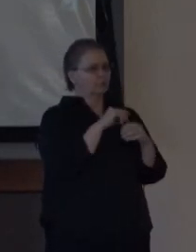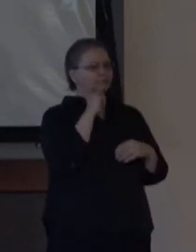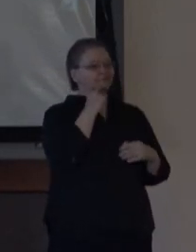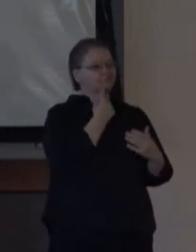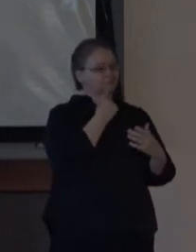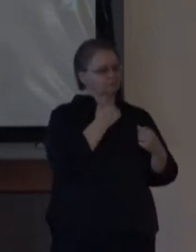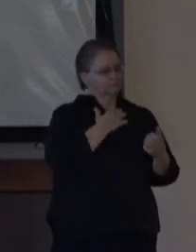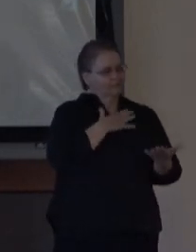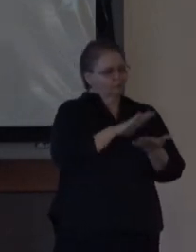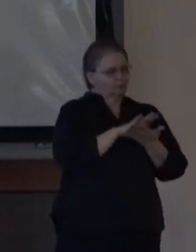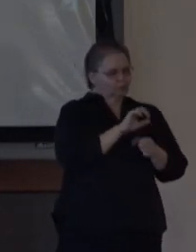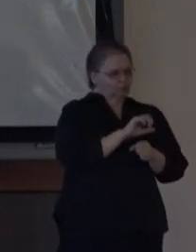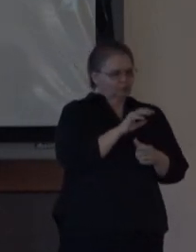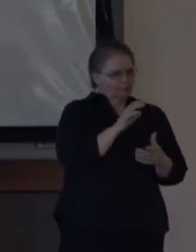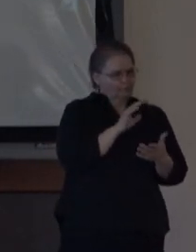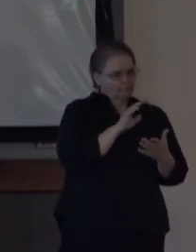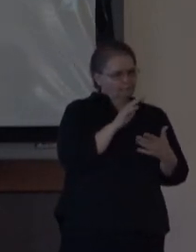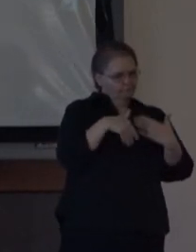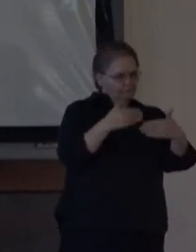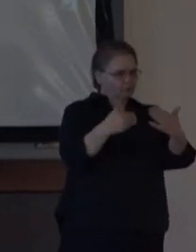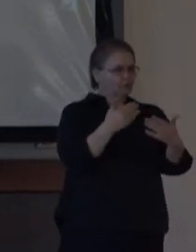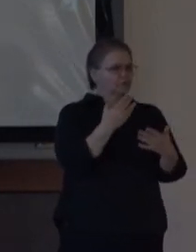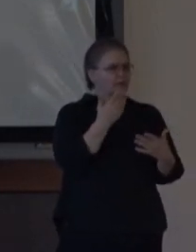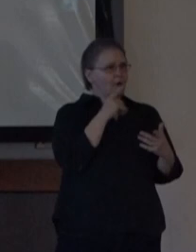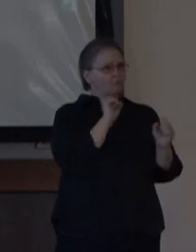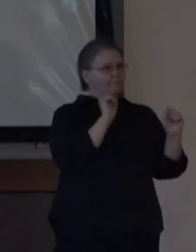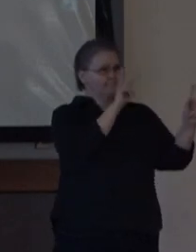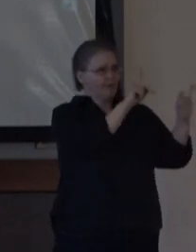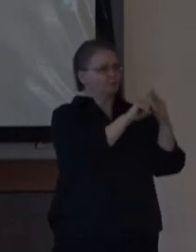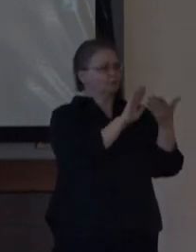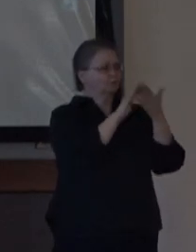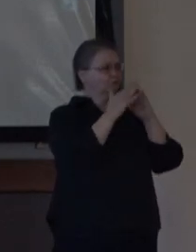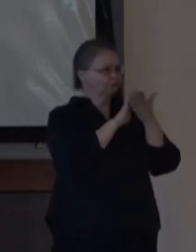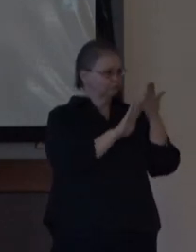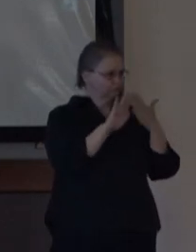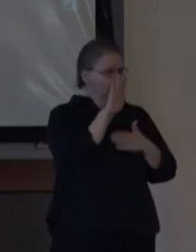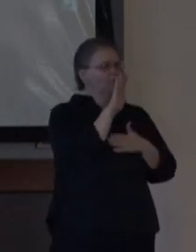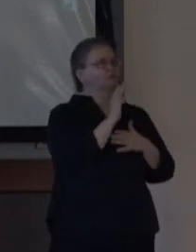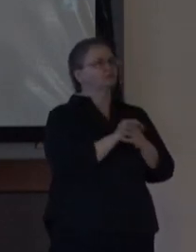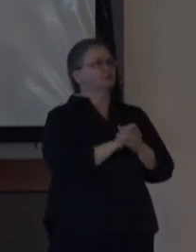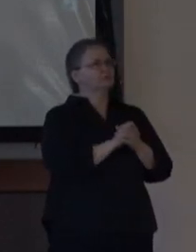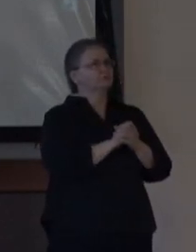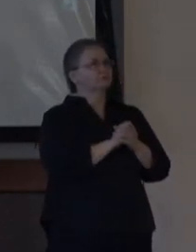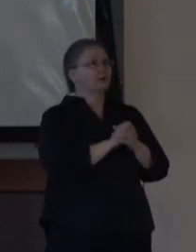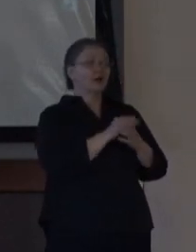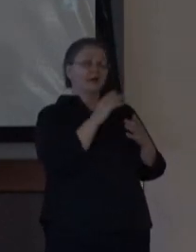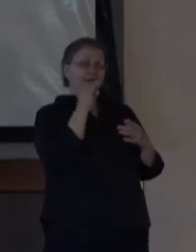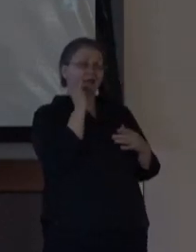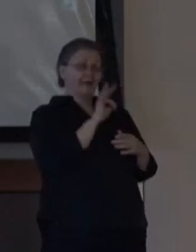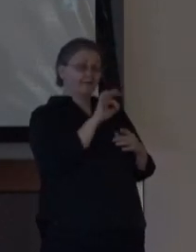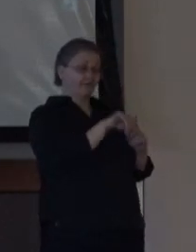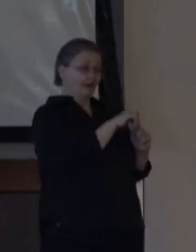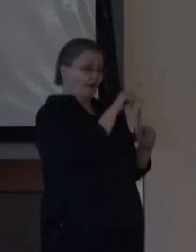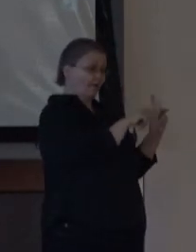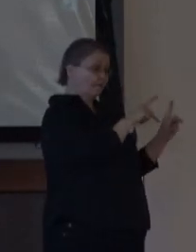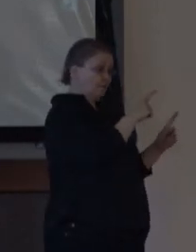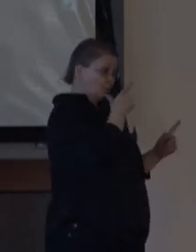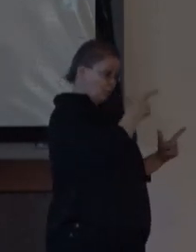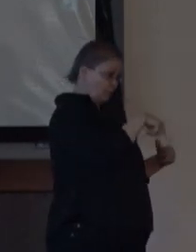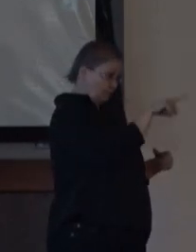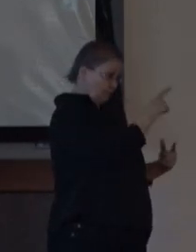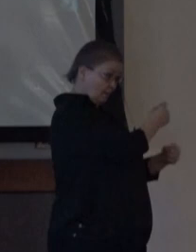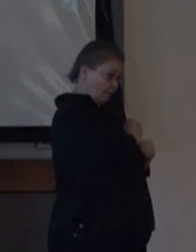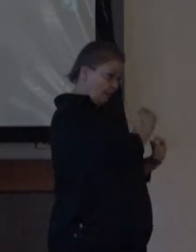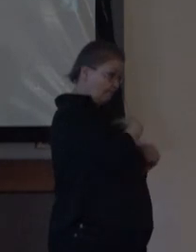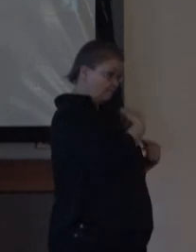more seriously and went back to community college. And I probably wouldn't have done that if people who did not love me